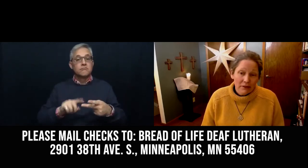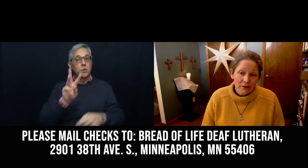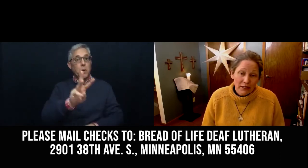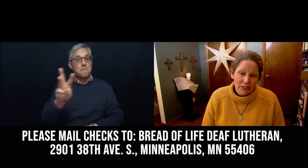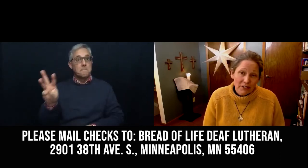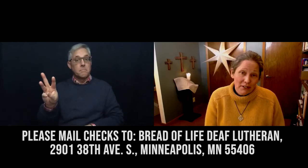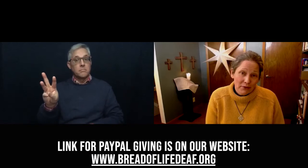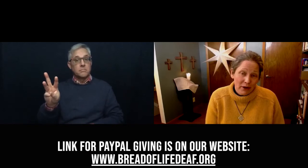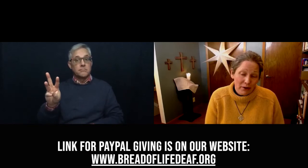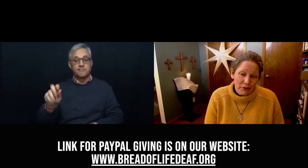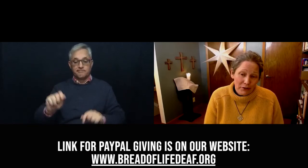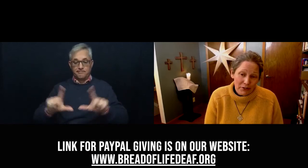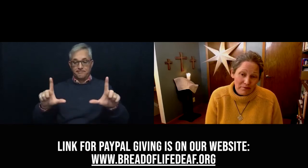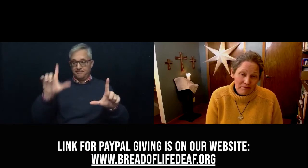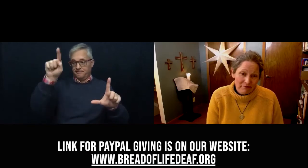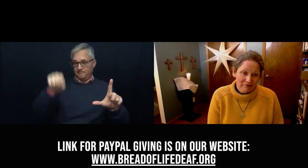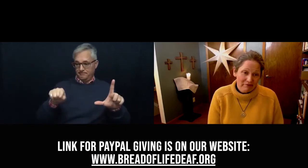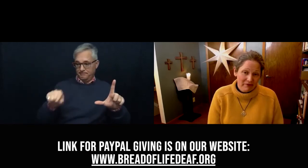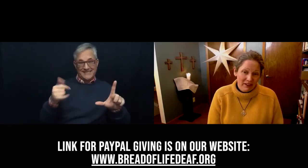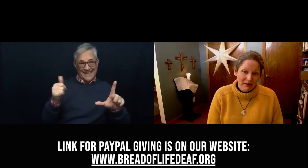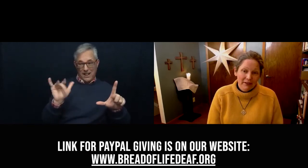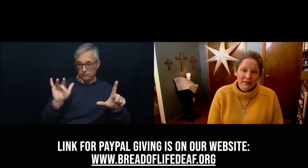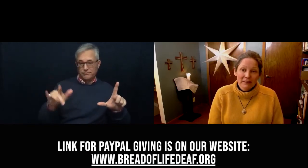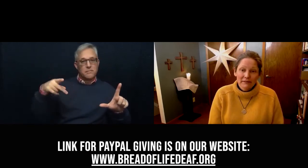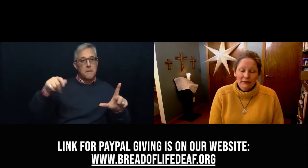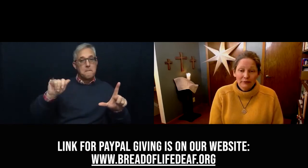make donations to our church.